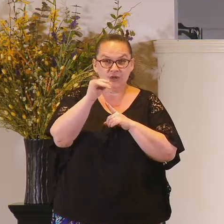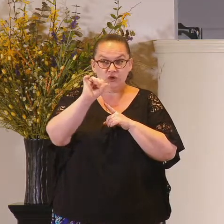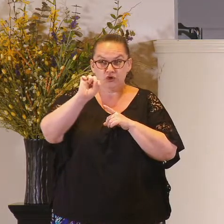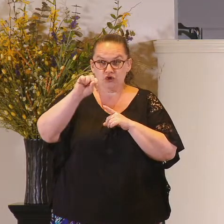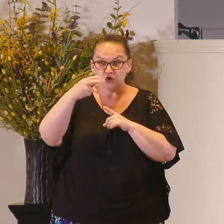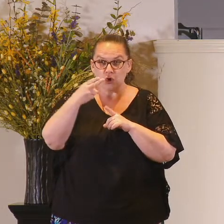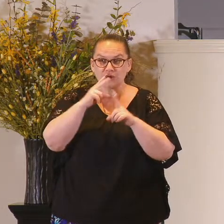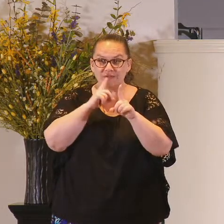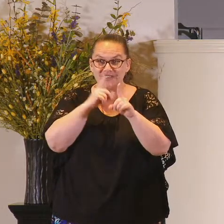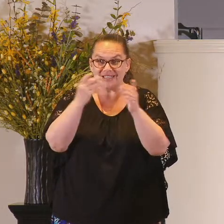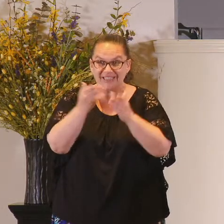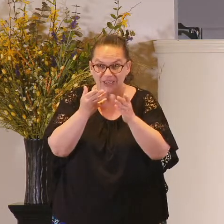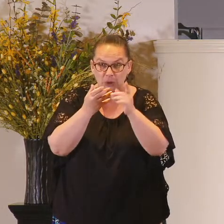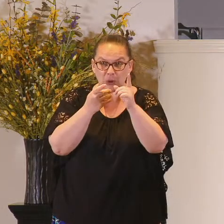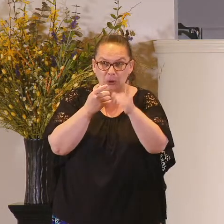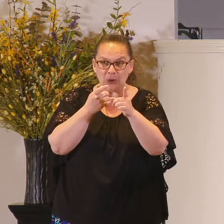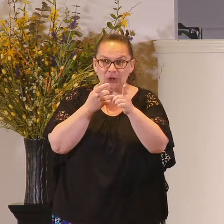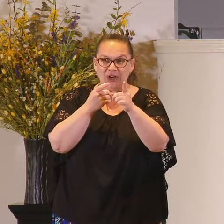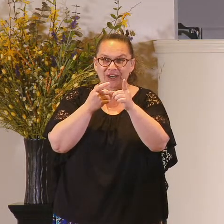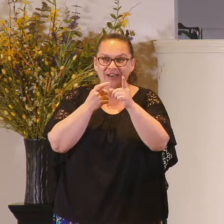Joseph is here.